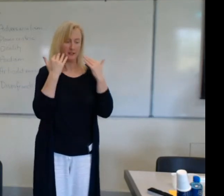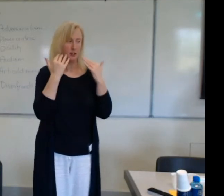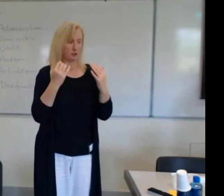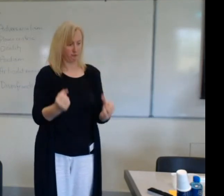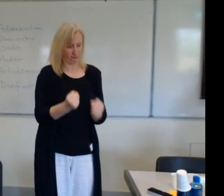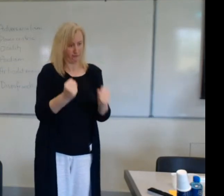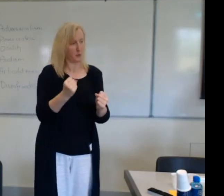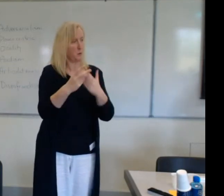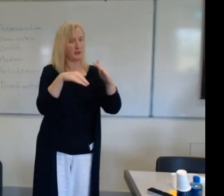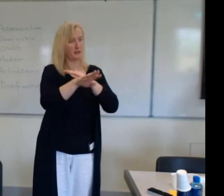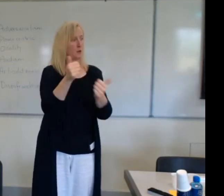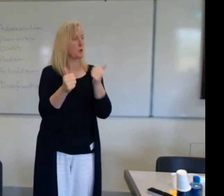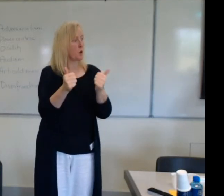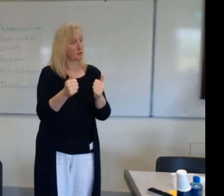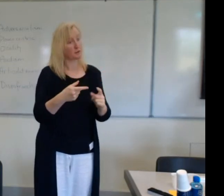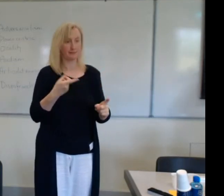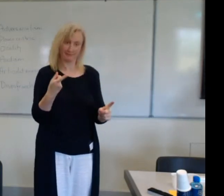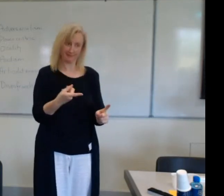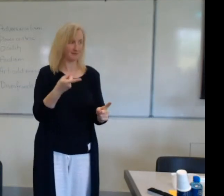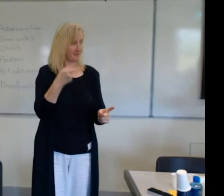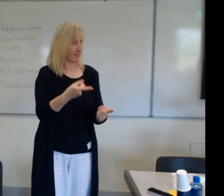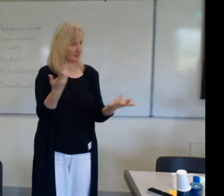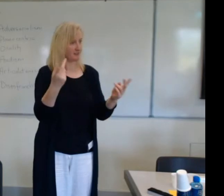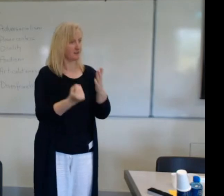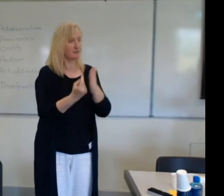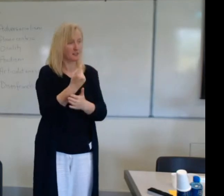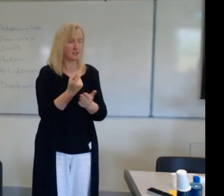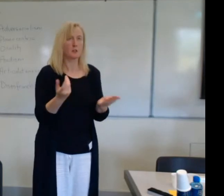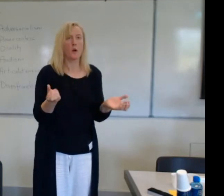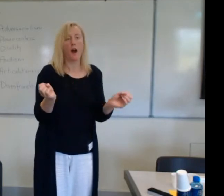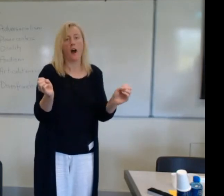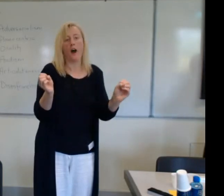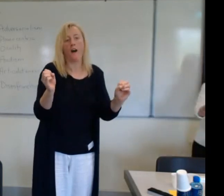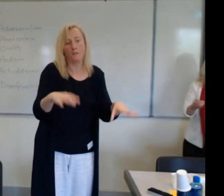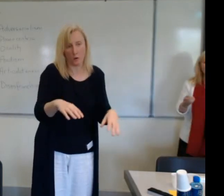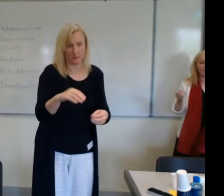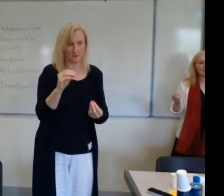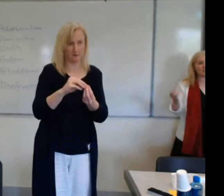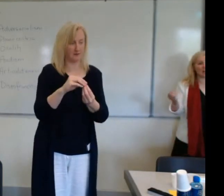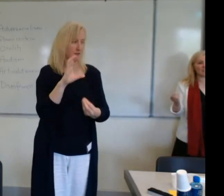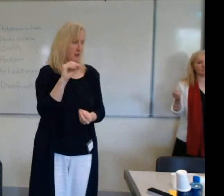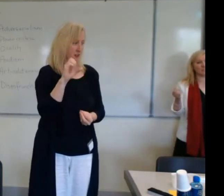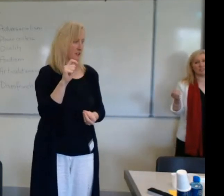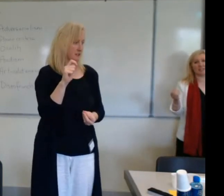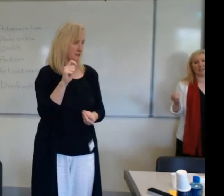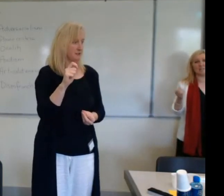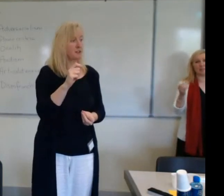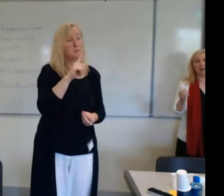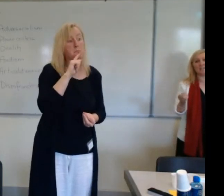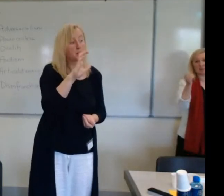court, that's an issue. And of course, the cost factor does kick in. But the problem is, what's the cost of losing a case because people